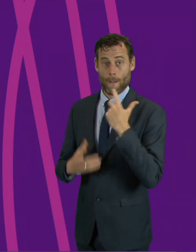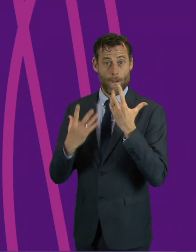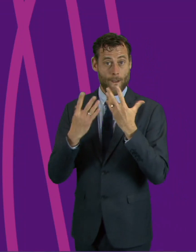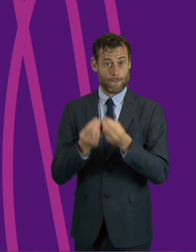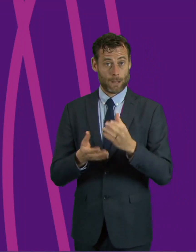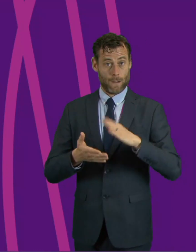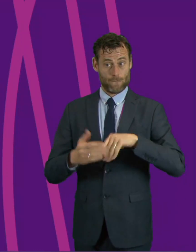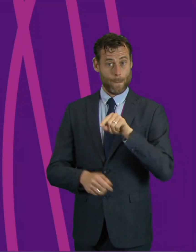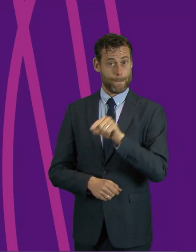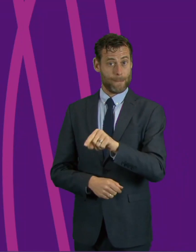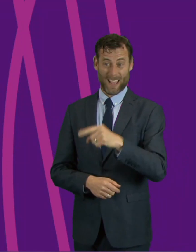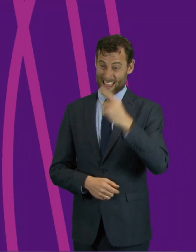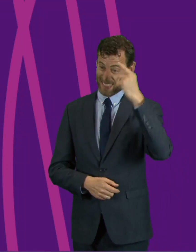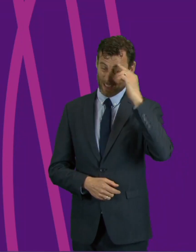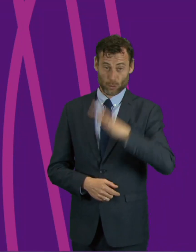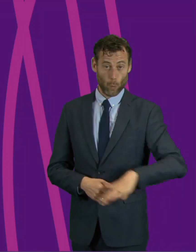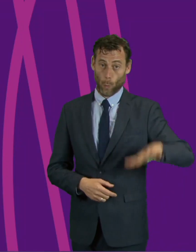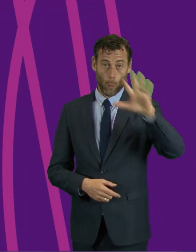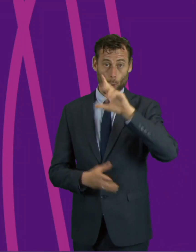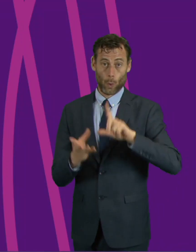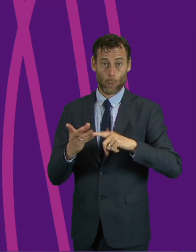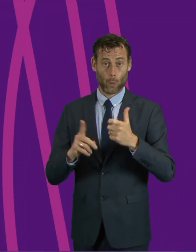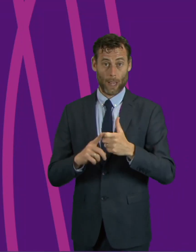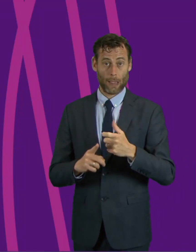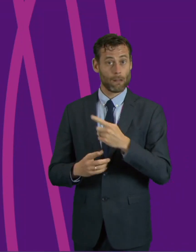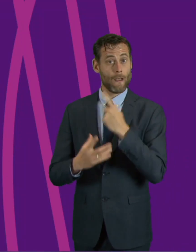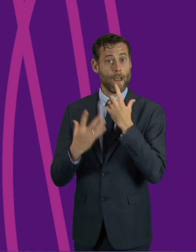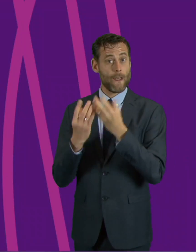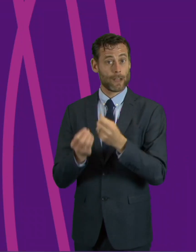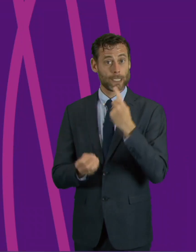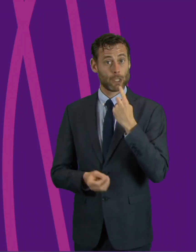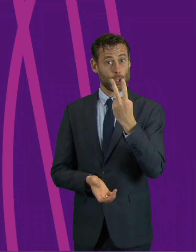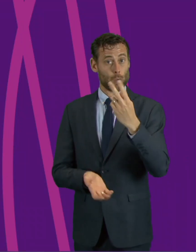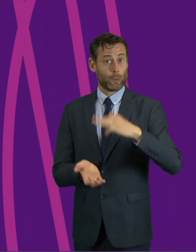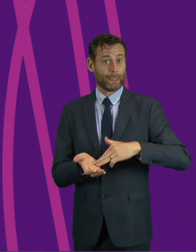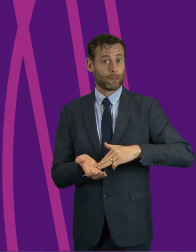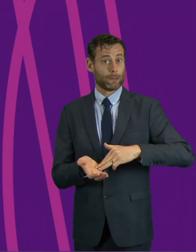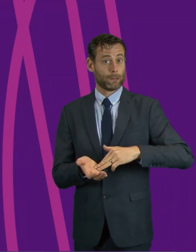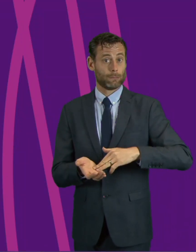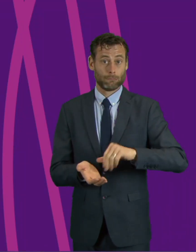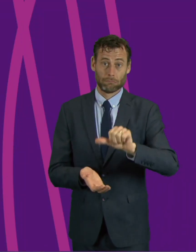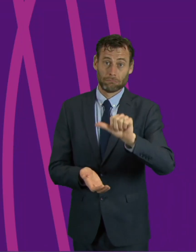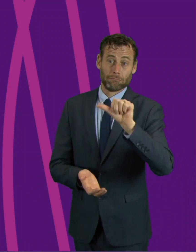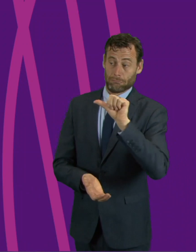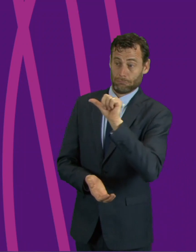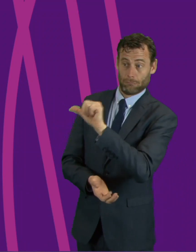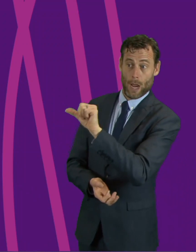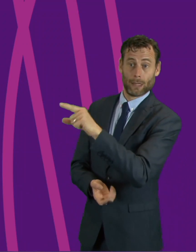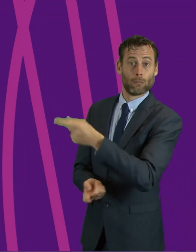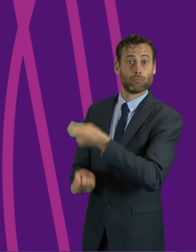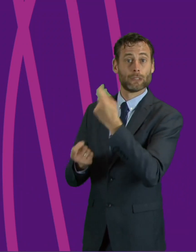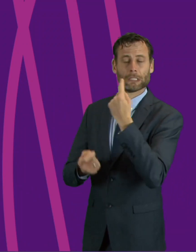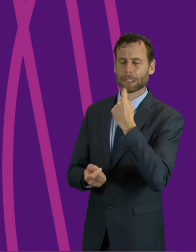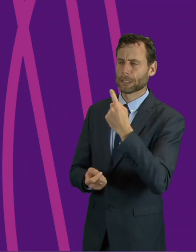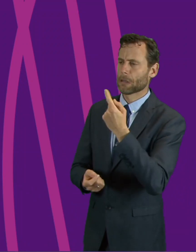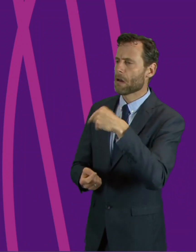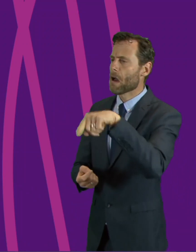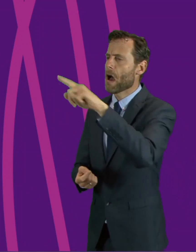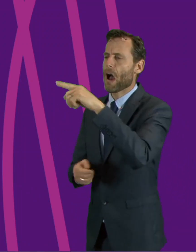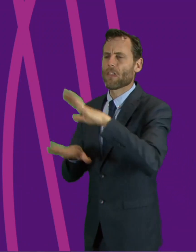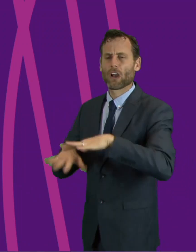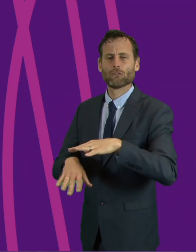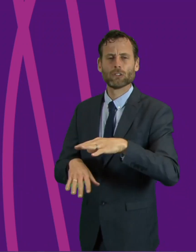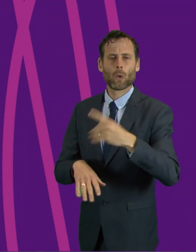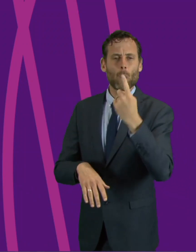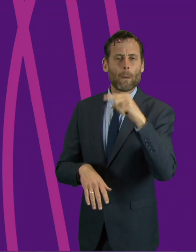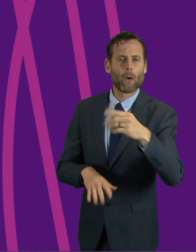I think it's the same across the UK, is 2 metres. Mike Rumbles is right in the sense that some countries, I think, are 1.5 metres, some countries are